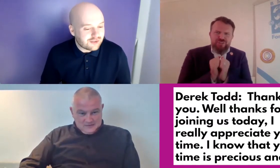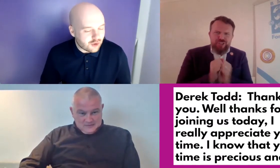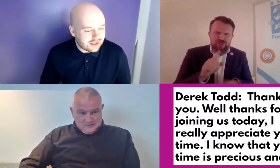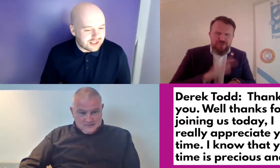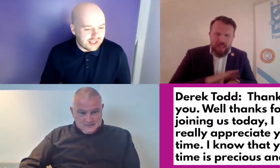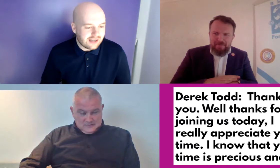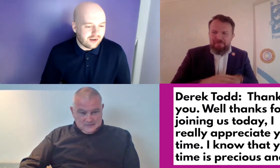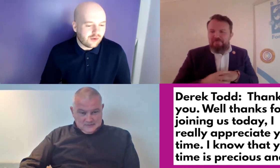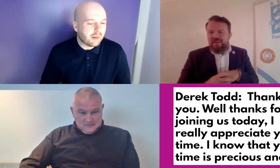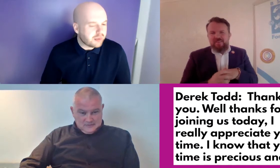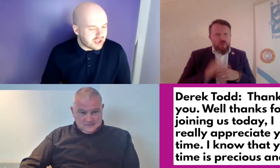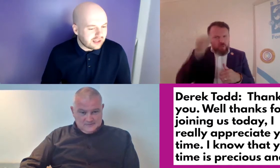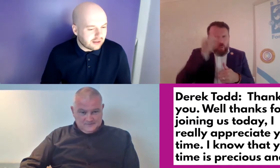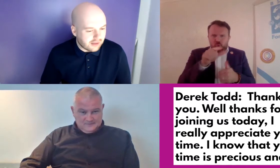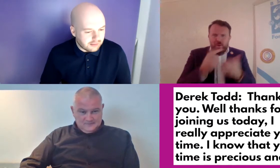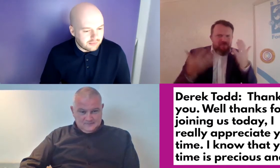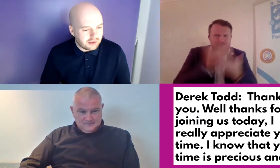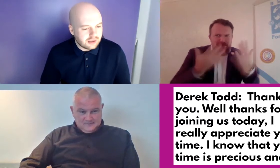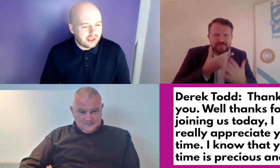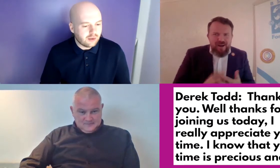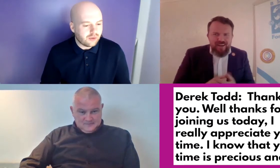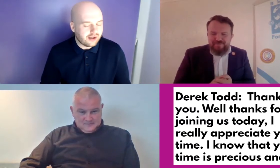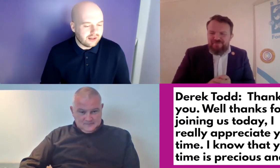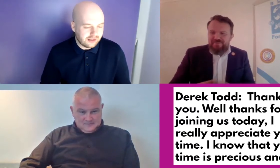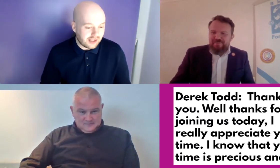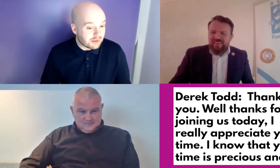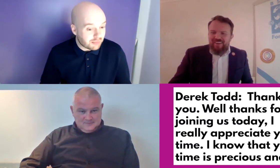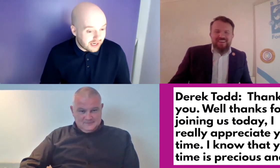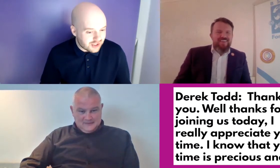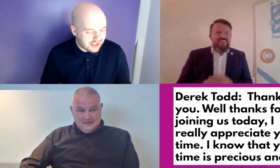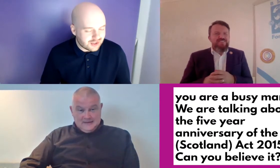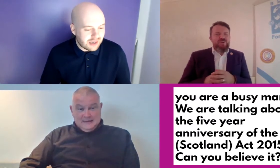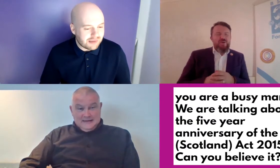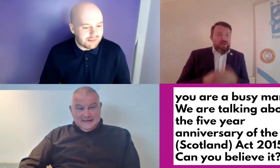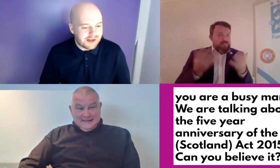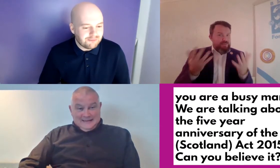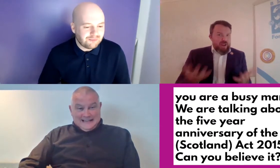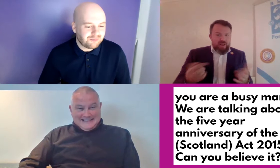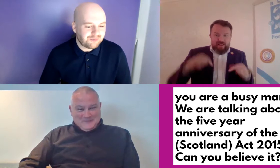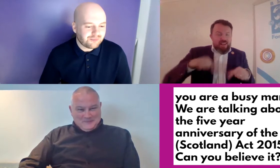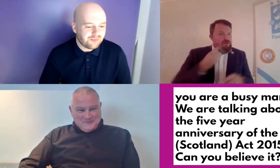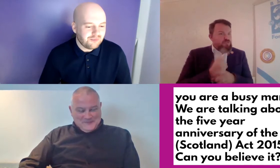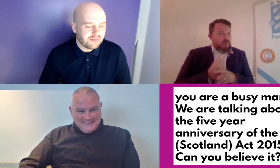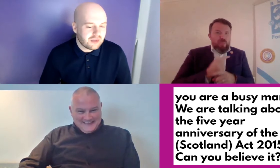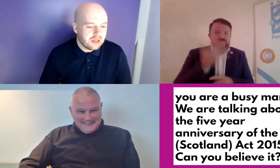thanks for joining us today. I really appreciate your time. I know that your time is precious as you're a busy man.